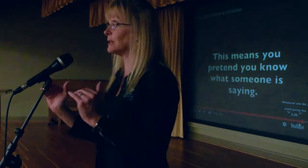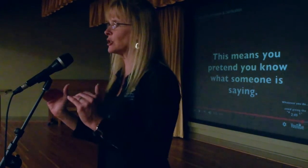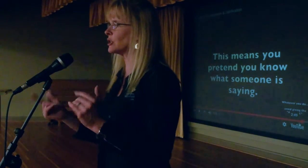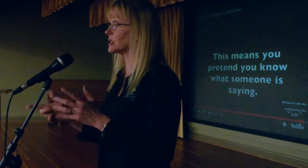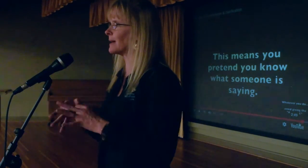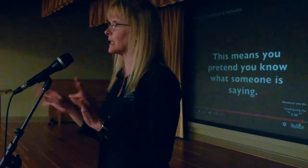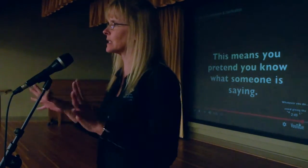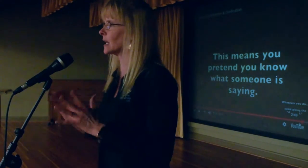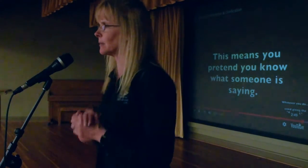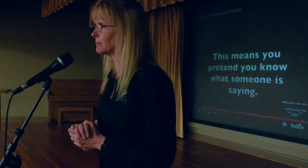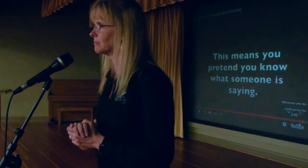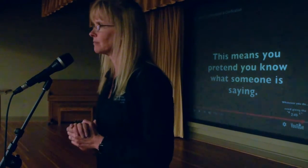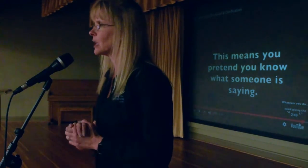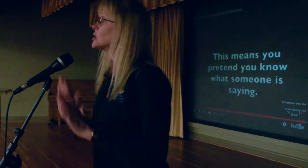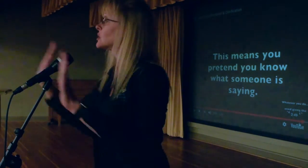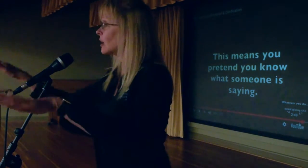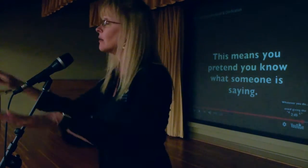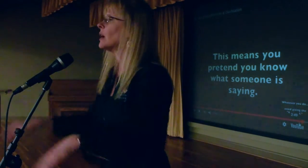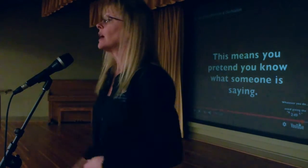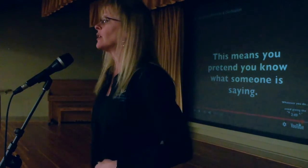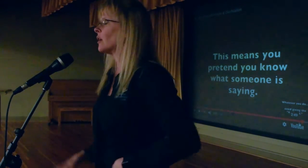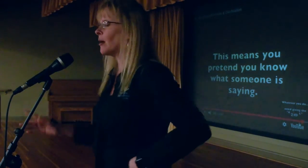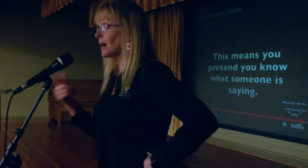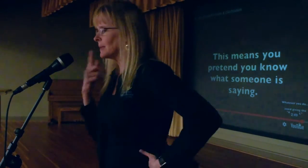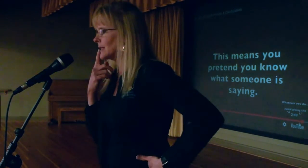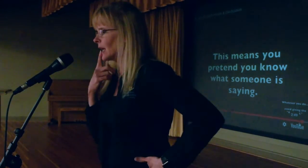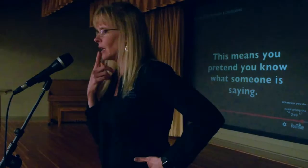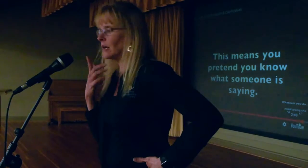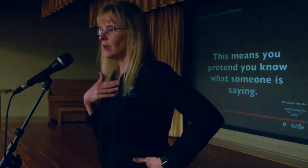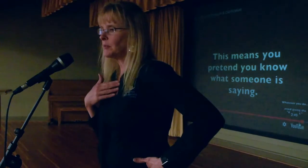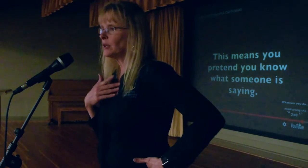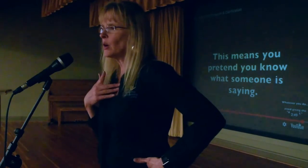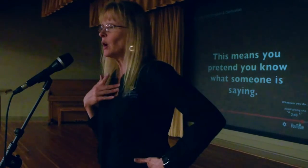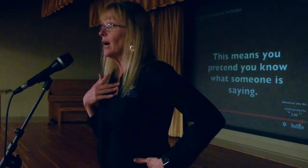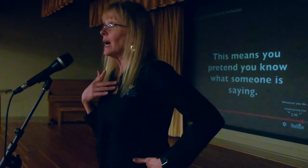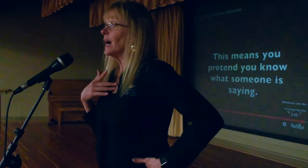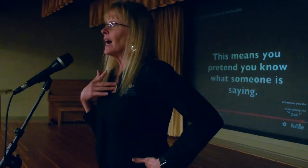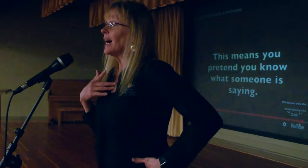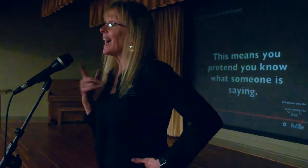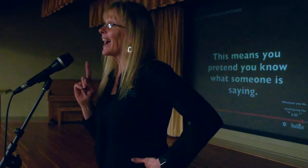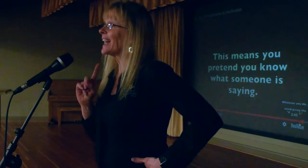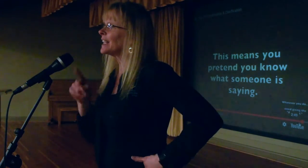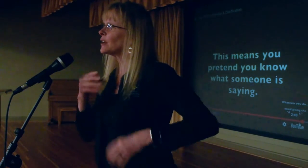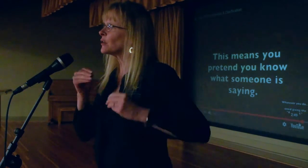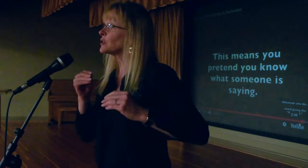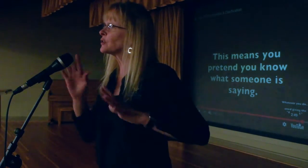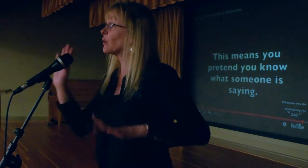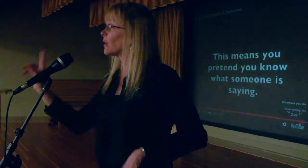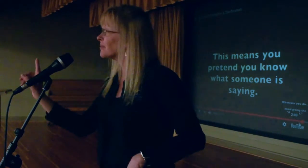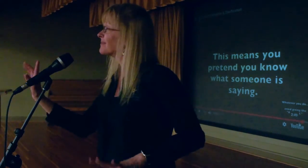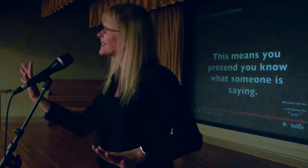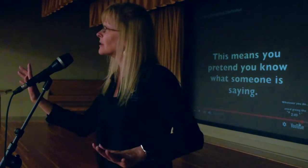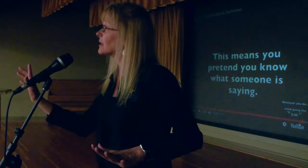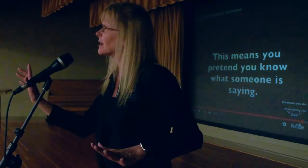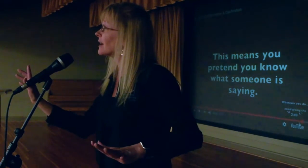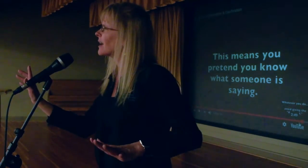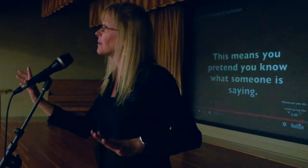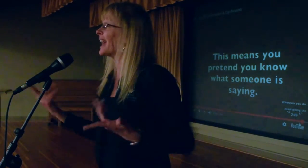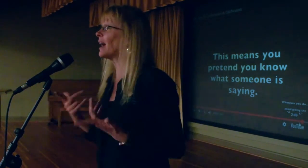she's just making a statement. So, you know, I might be saying, you know, I need to go to the store, but I don't